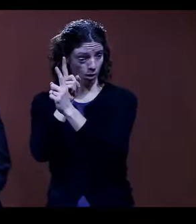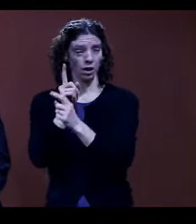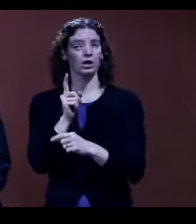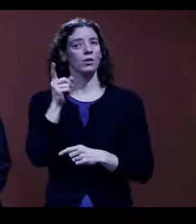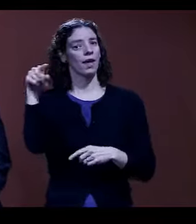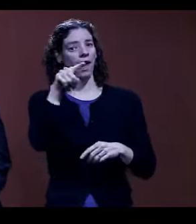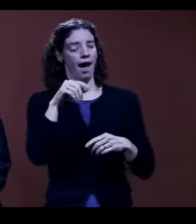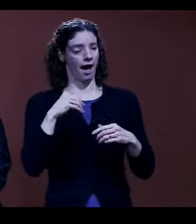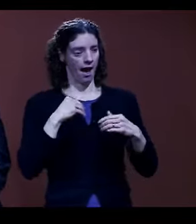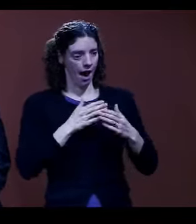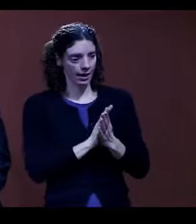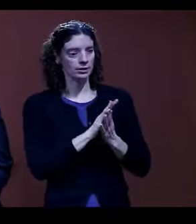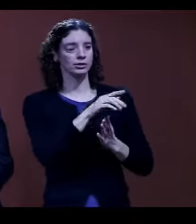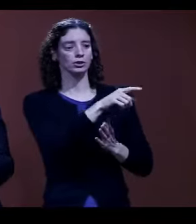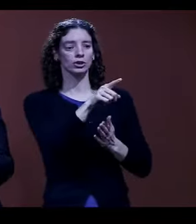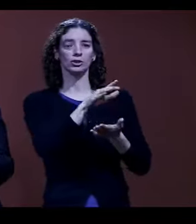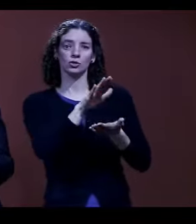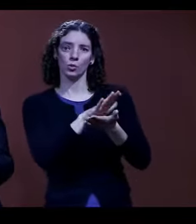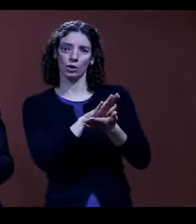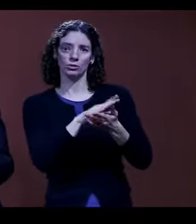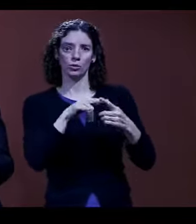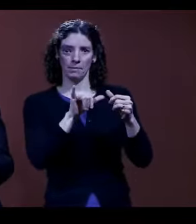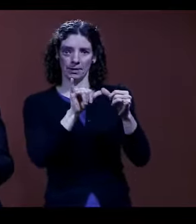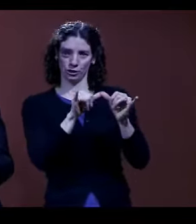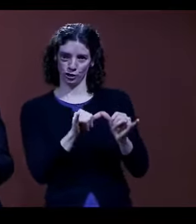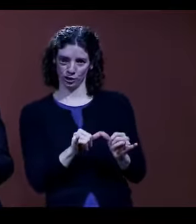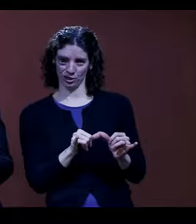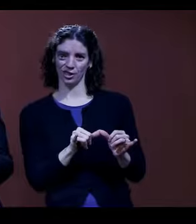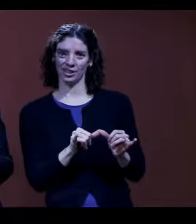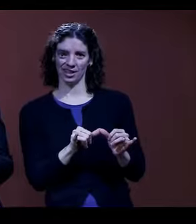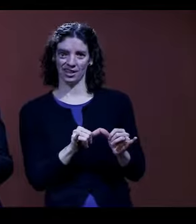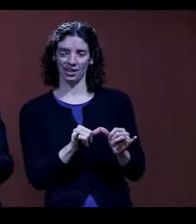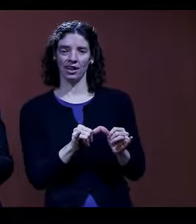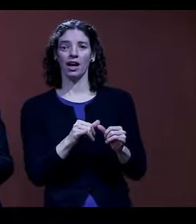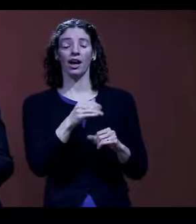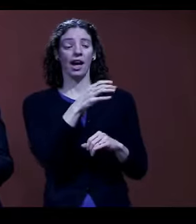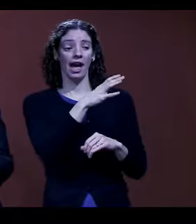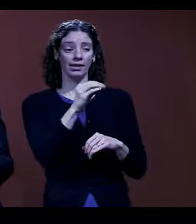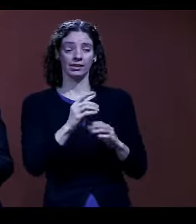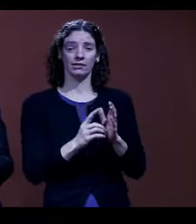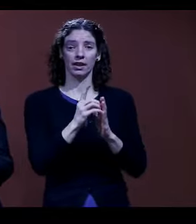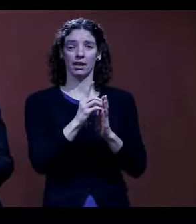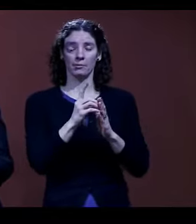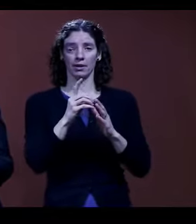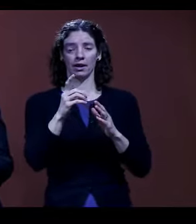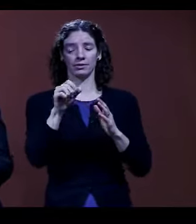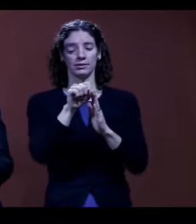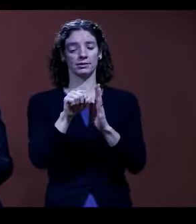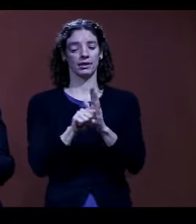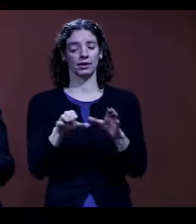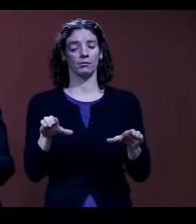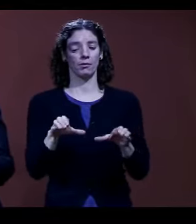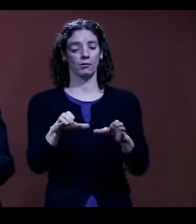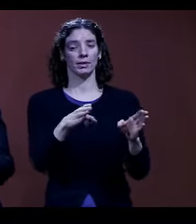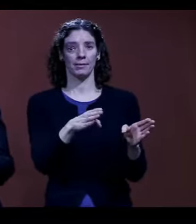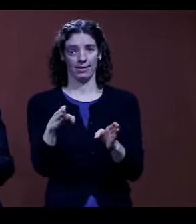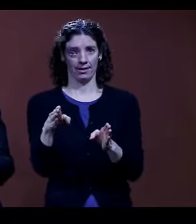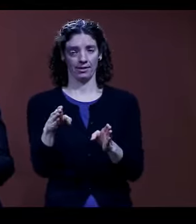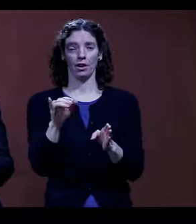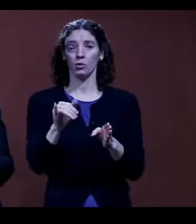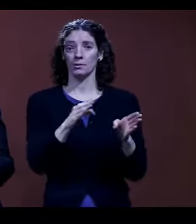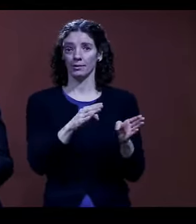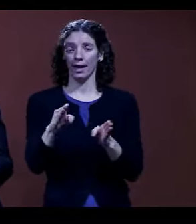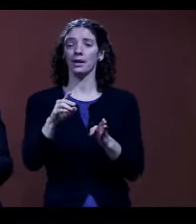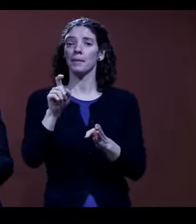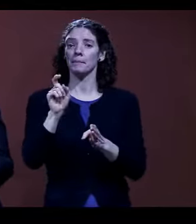of IDEA, they're requiring states to develop state performance plans that have to be updated at least every